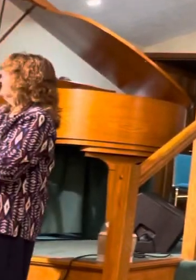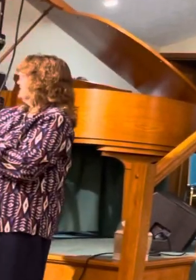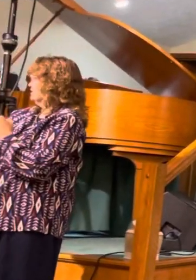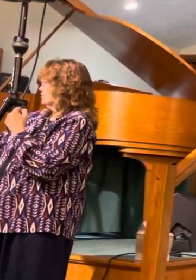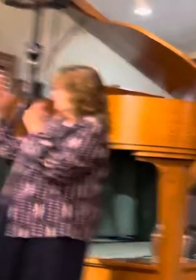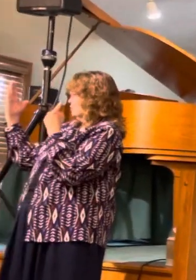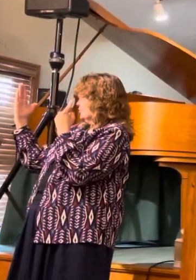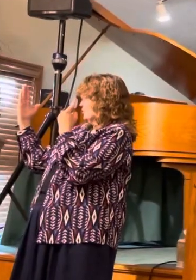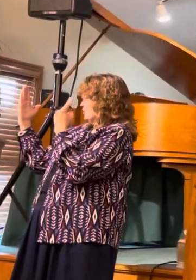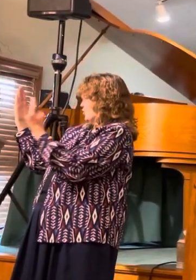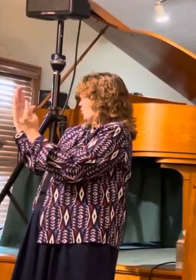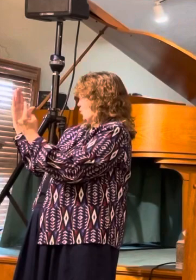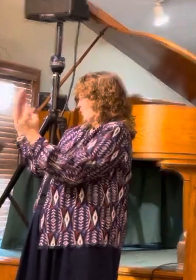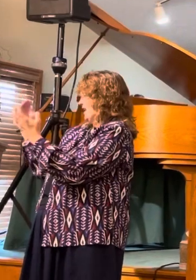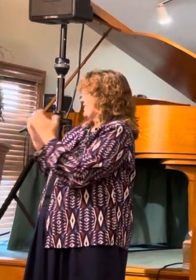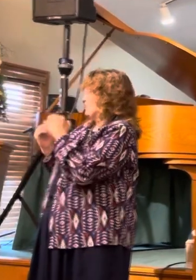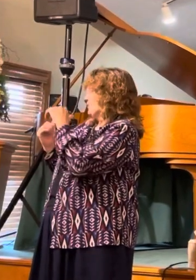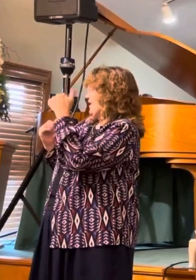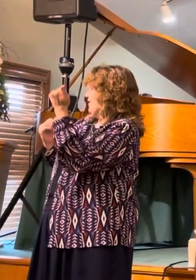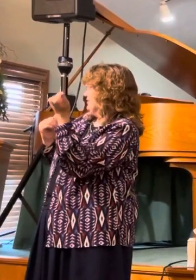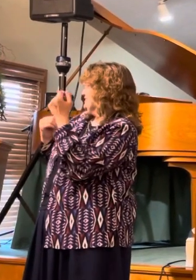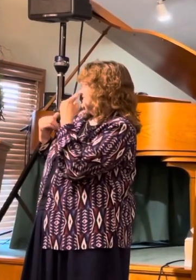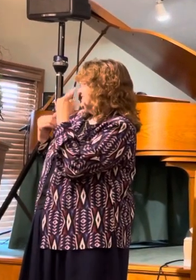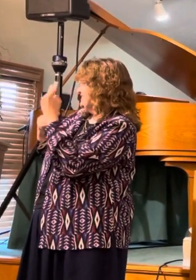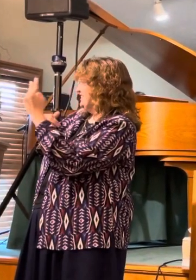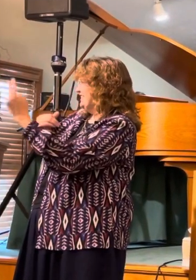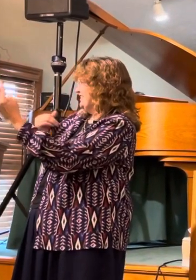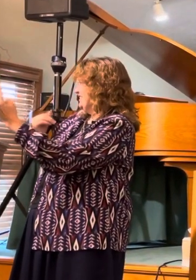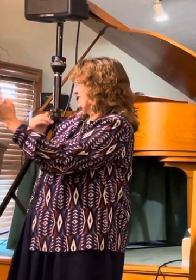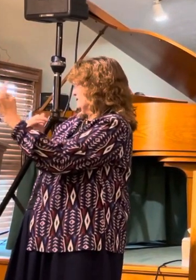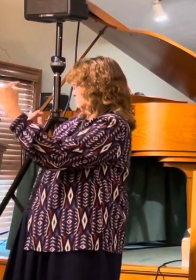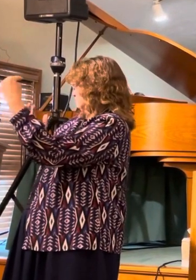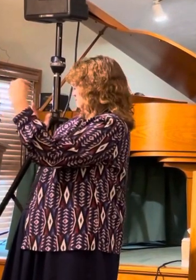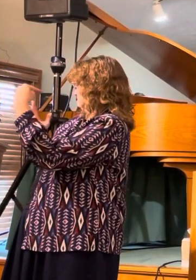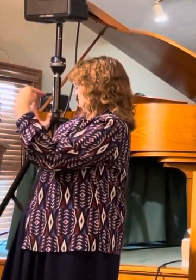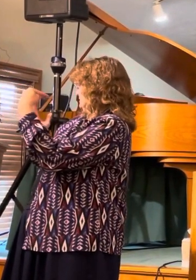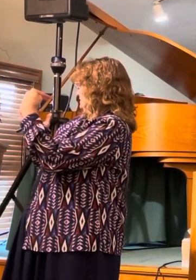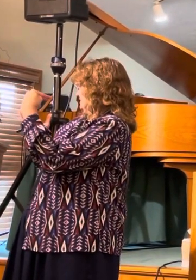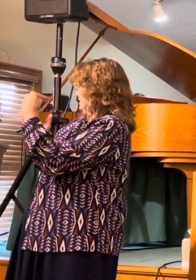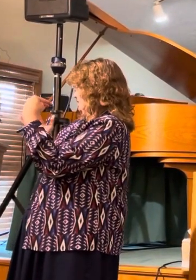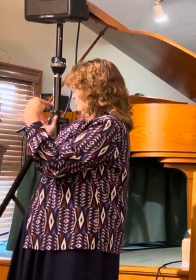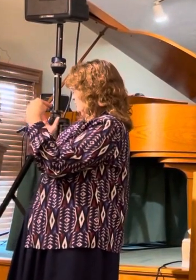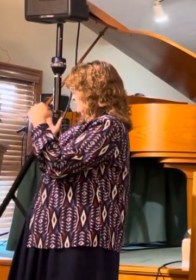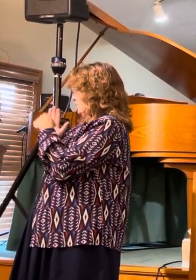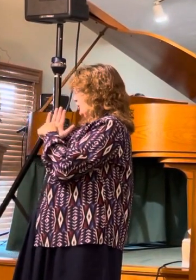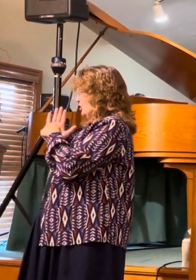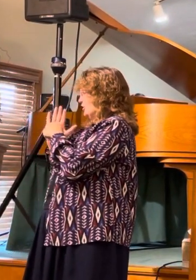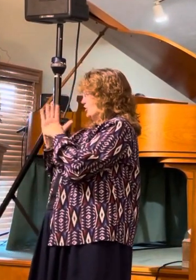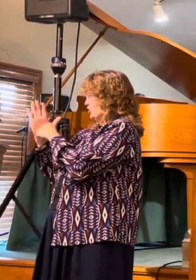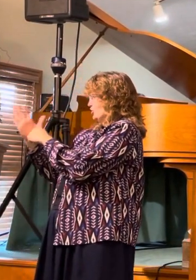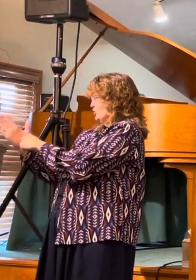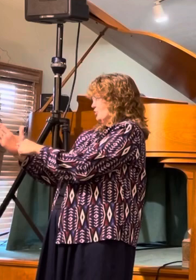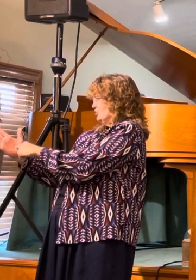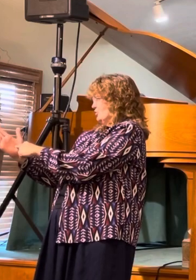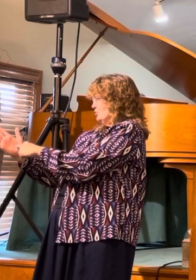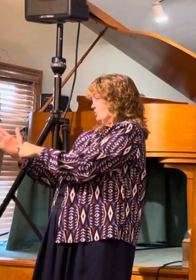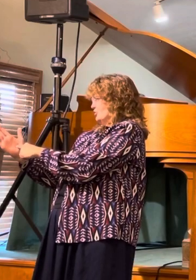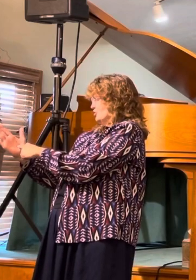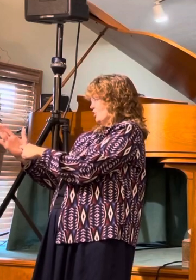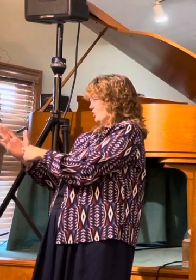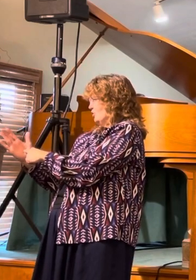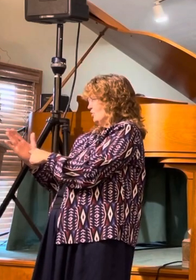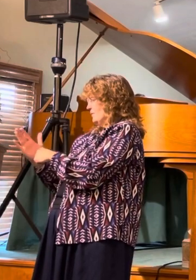mirror, the one I want others to see. Do I show in the way that I walk in